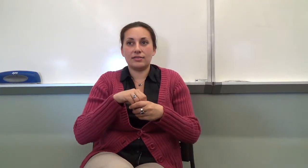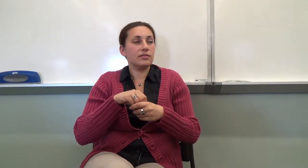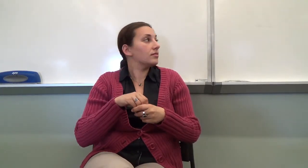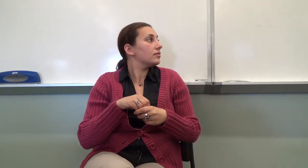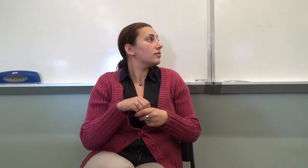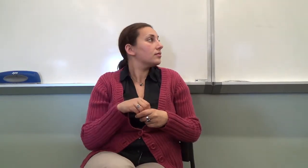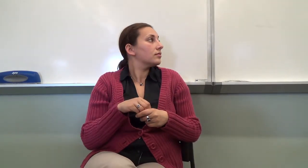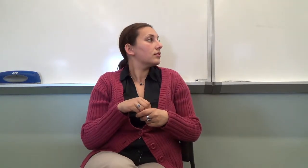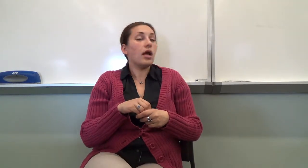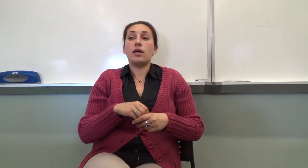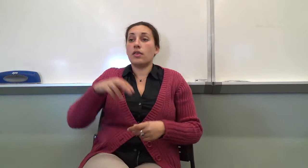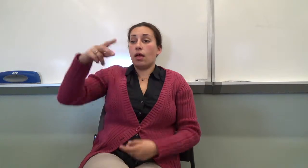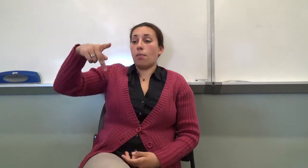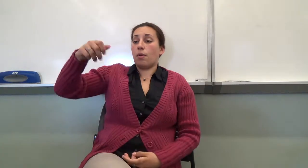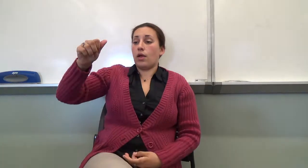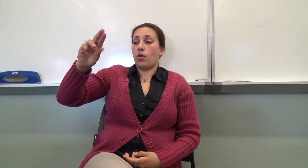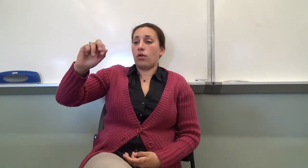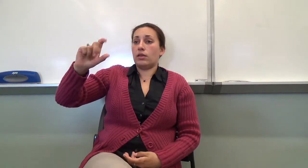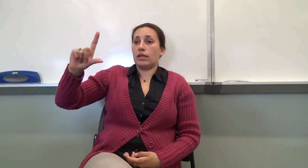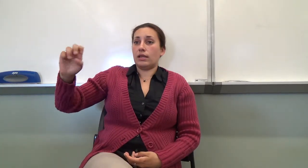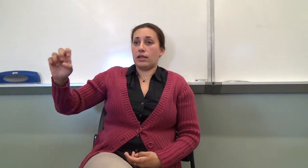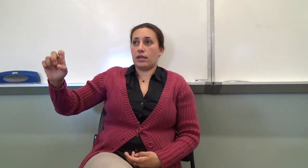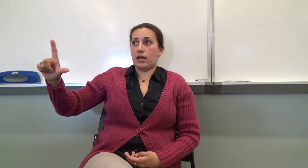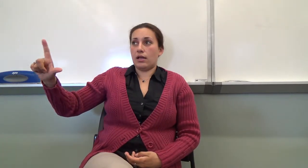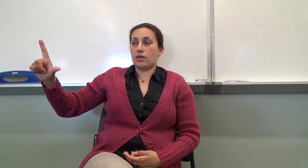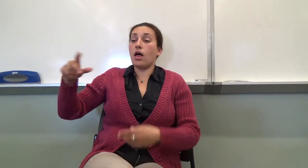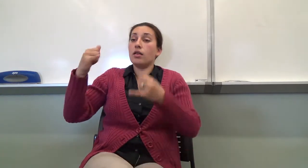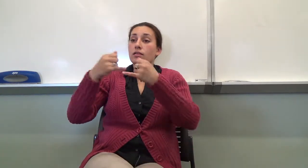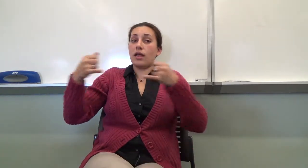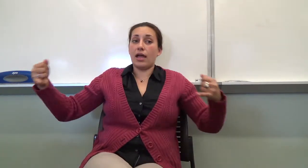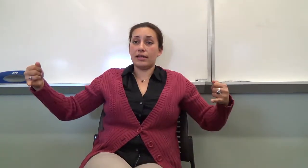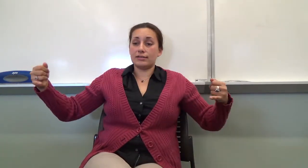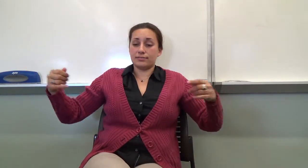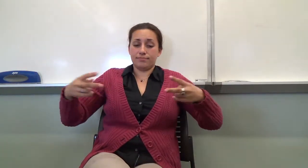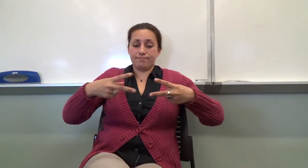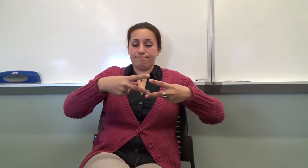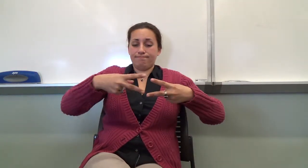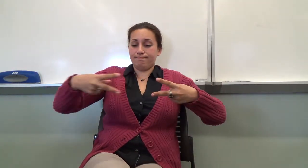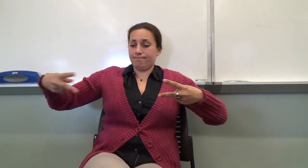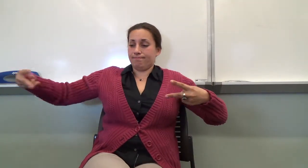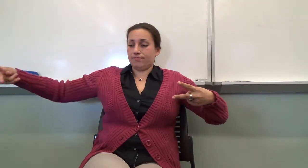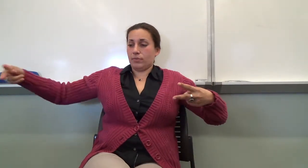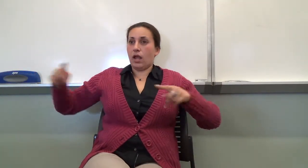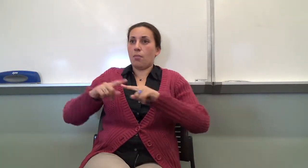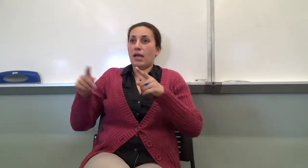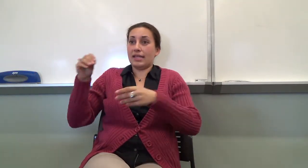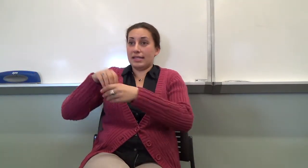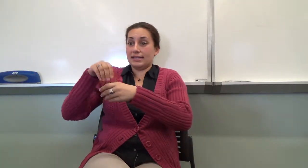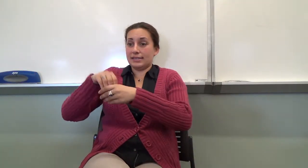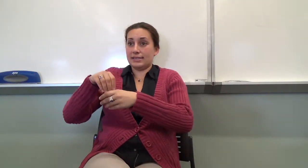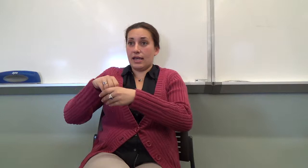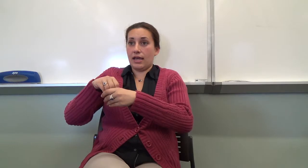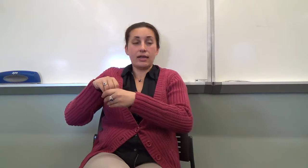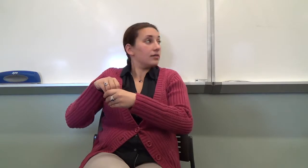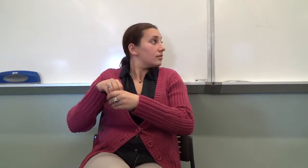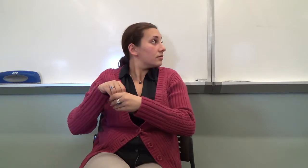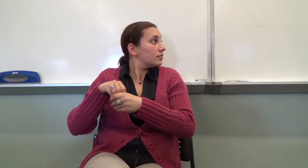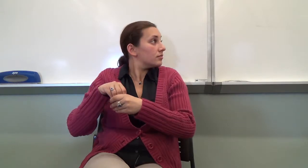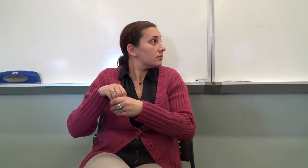are these two. They have an inside, but then they have an outside too. So we want to be inside, but on opposite sides of the transversal.